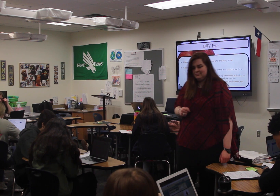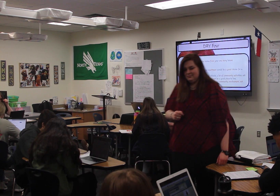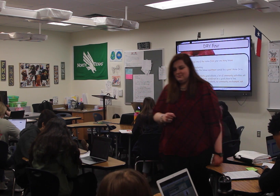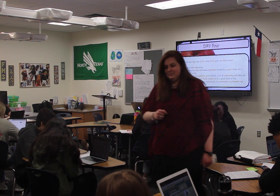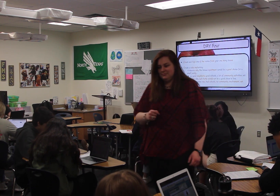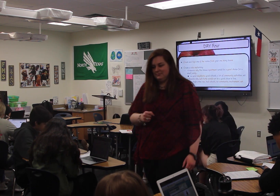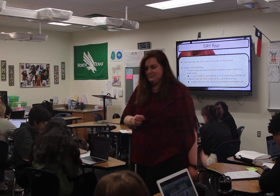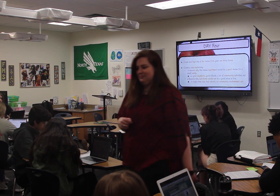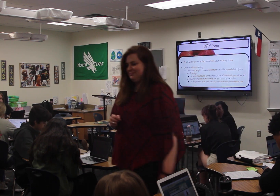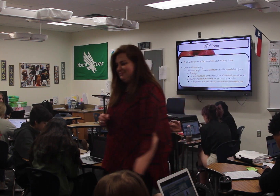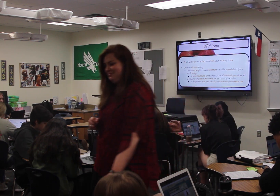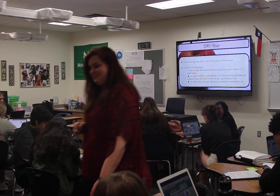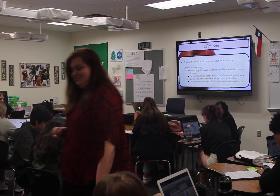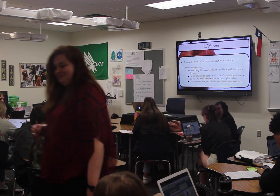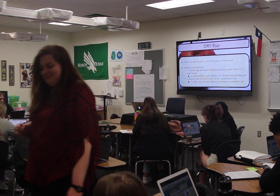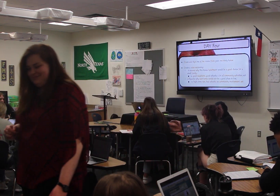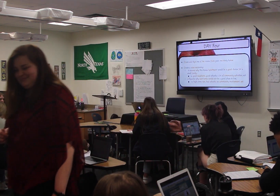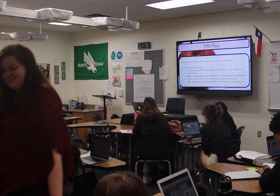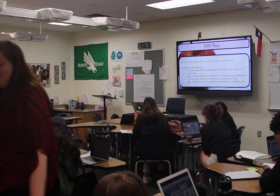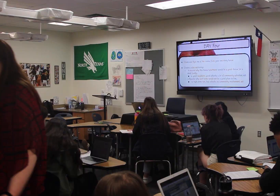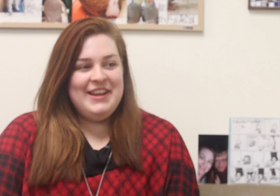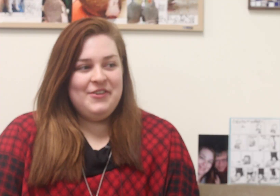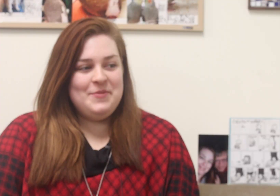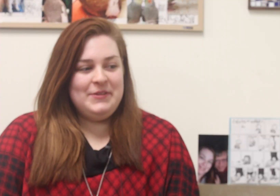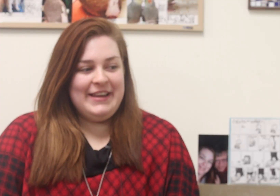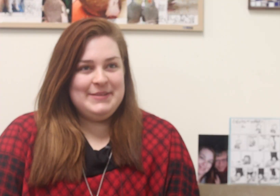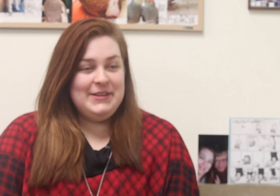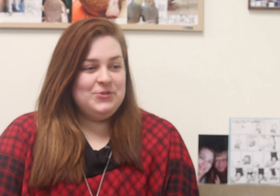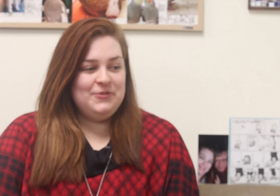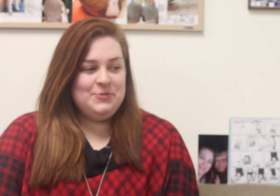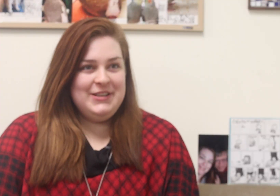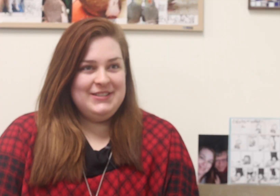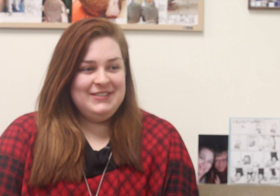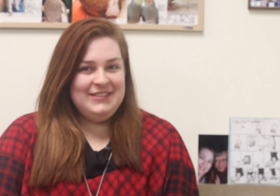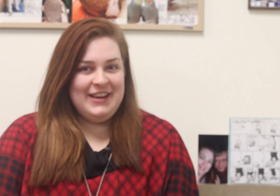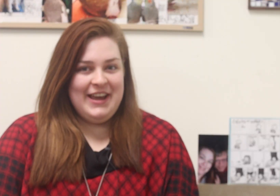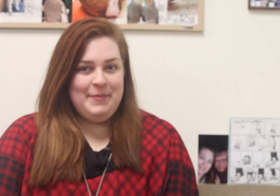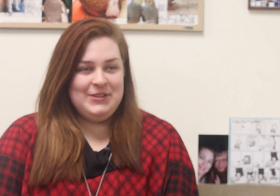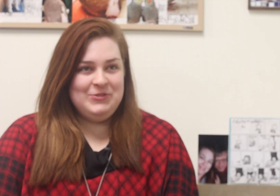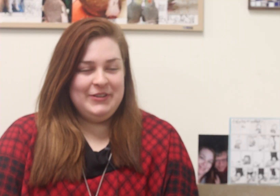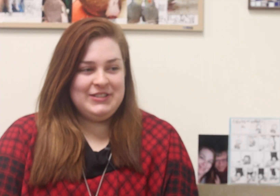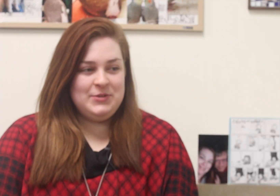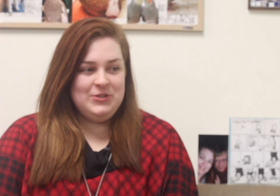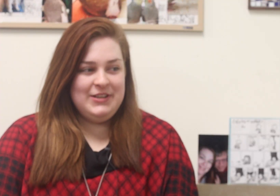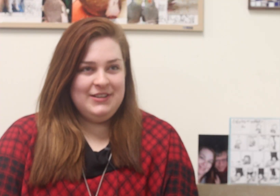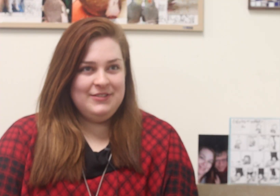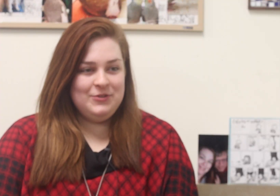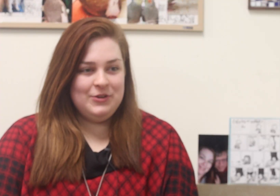to historically. So I never planned to be a teacher in the first place. Kind of happened into it when I was substituting for